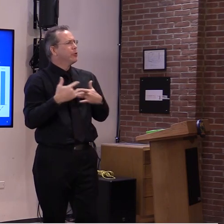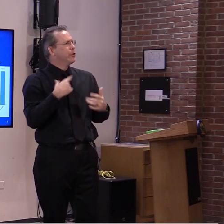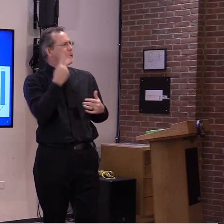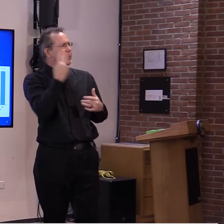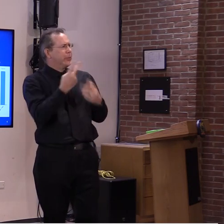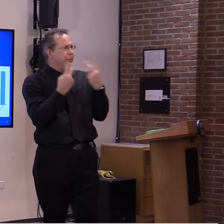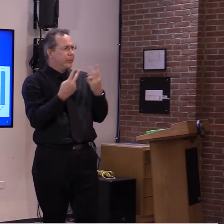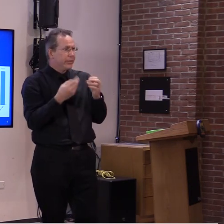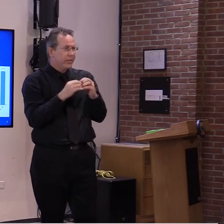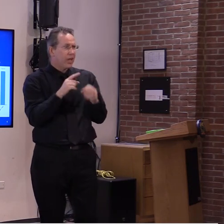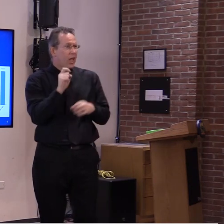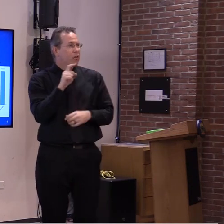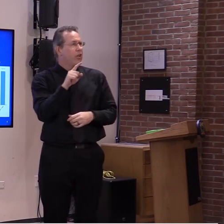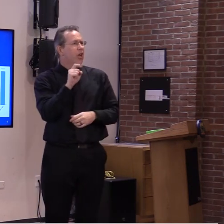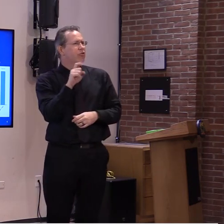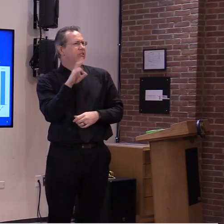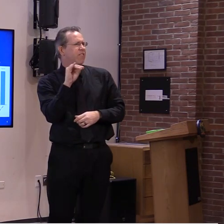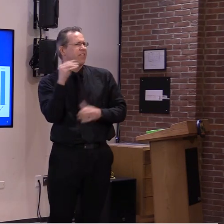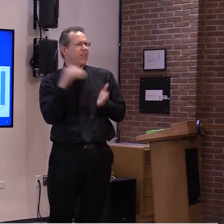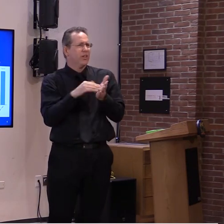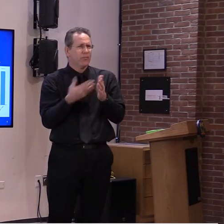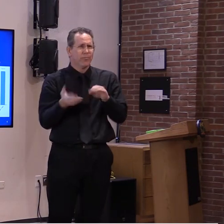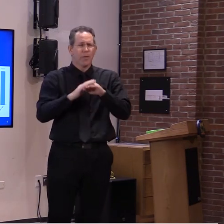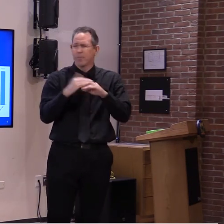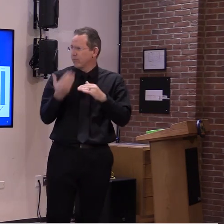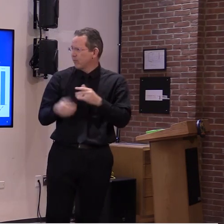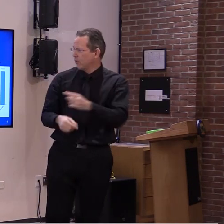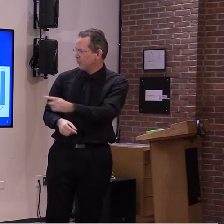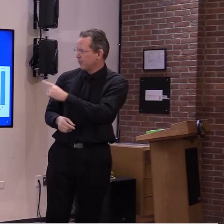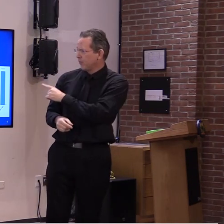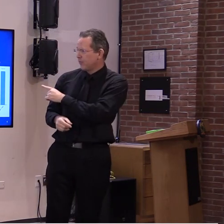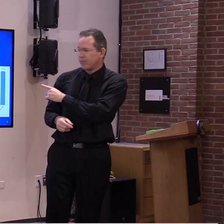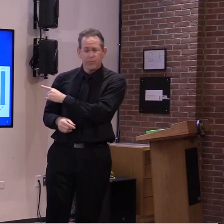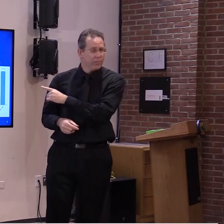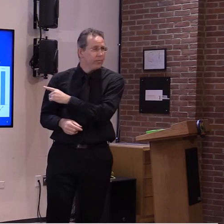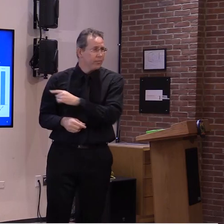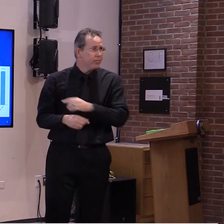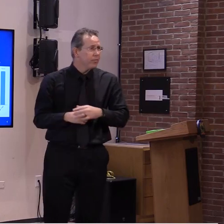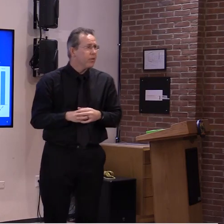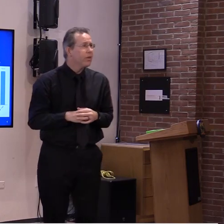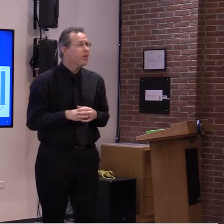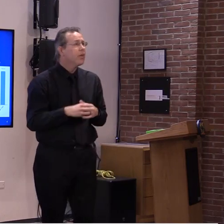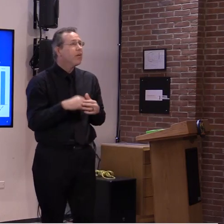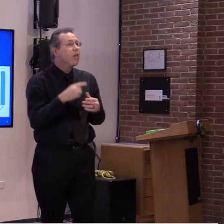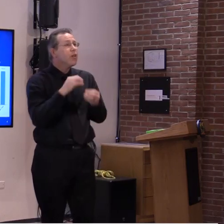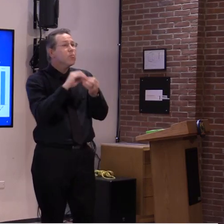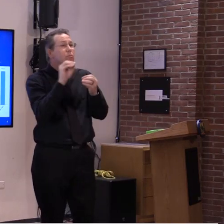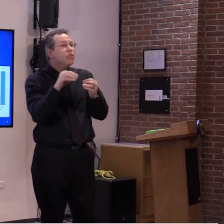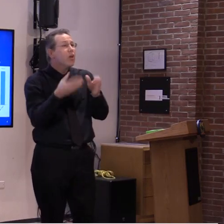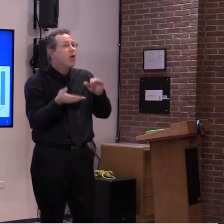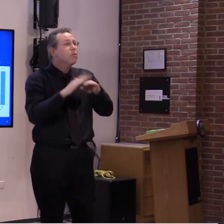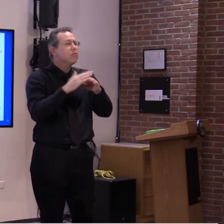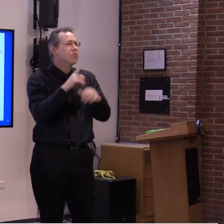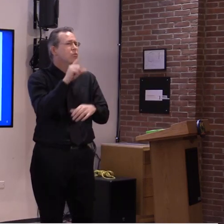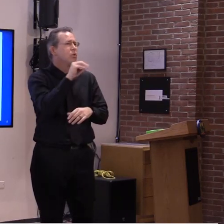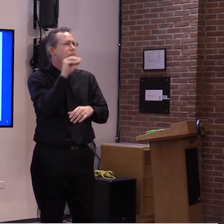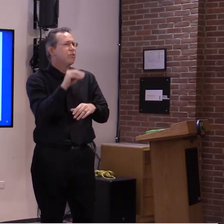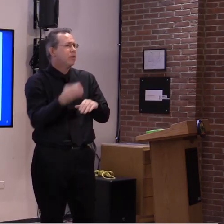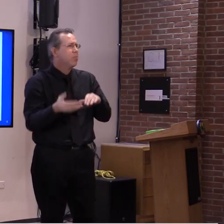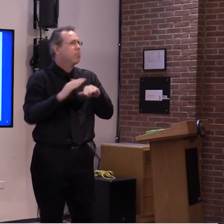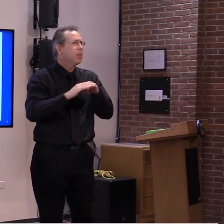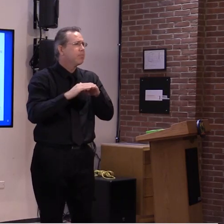175,000 cases, a 20% increase in cases from last week, and a total that far exceeds any previous week during the